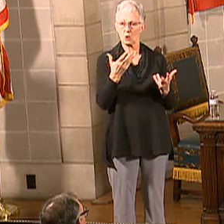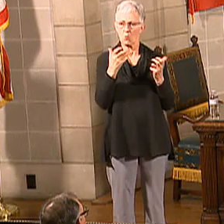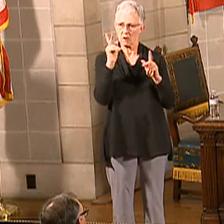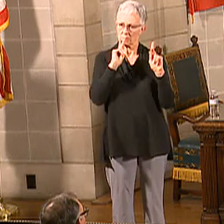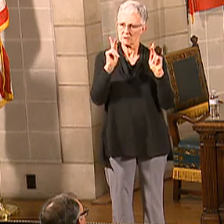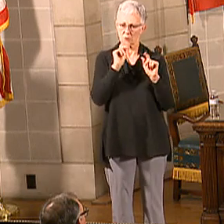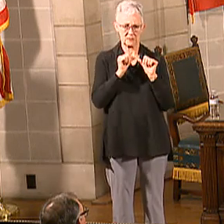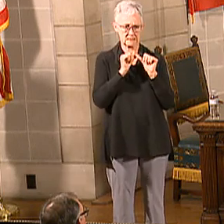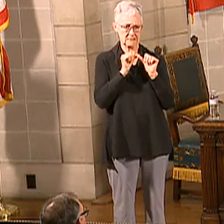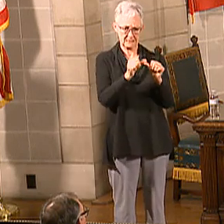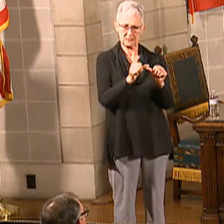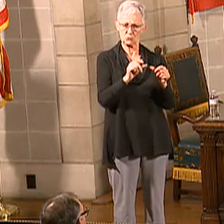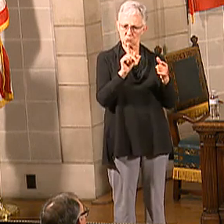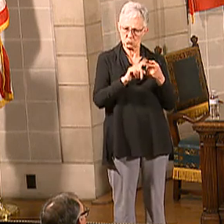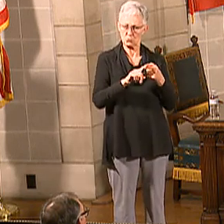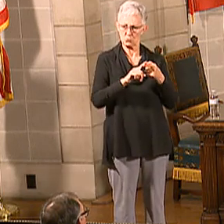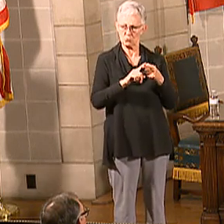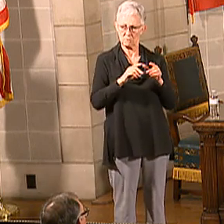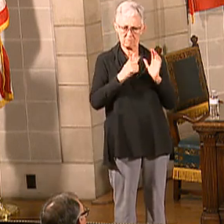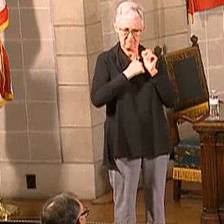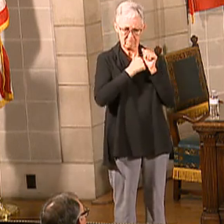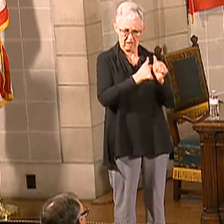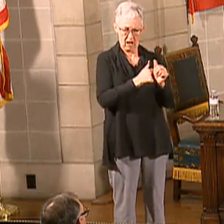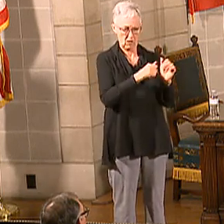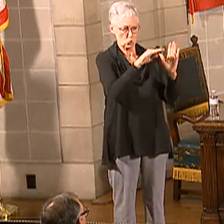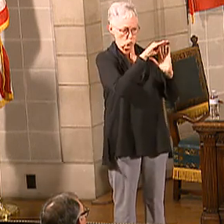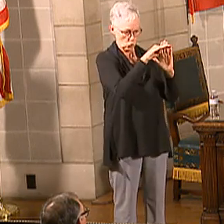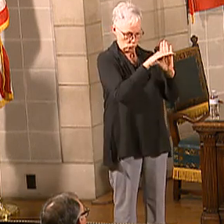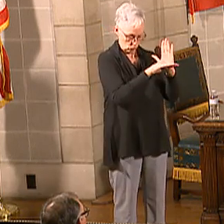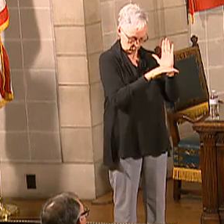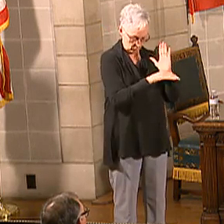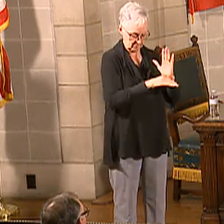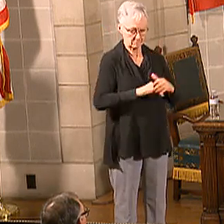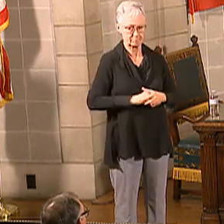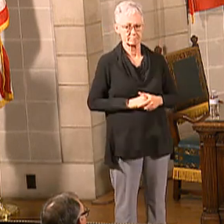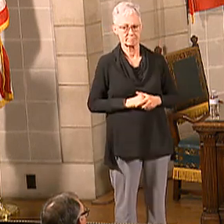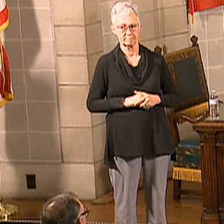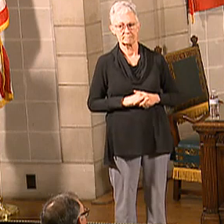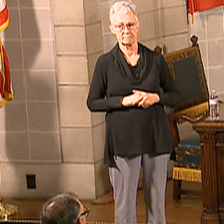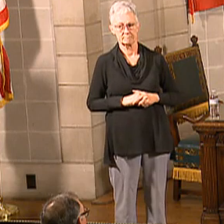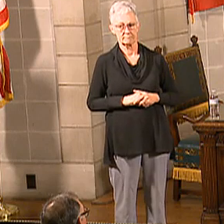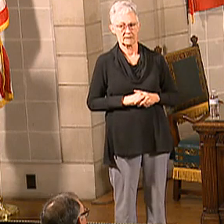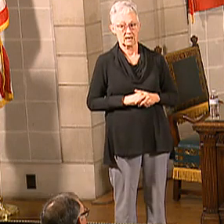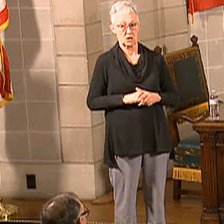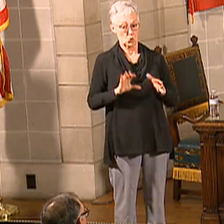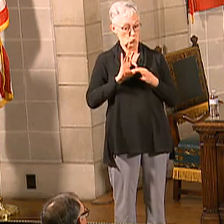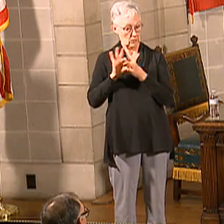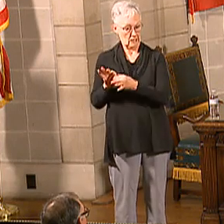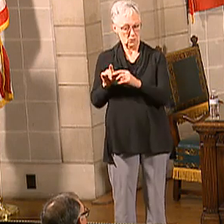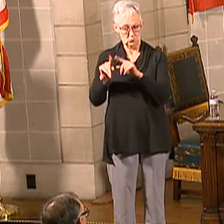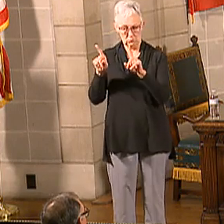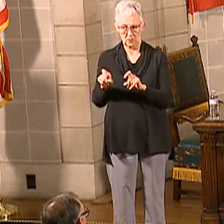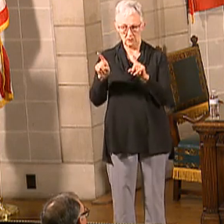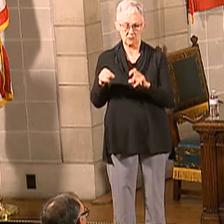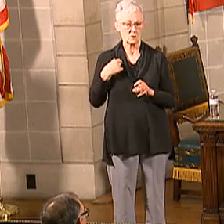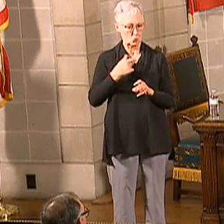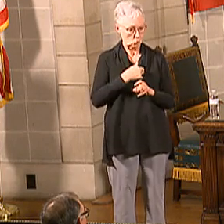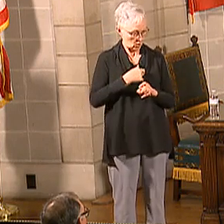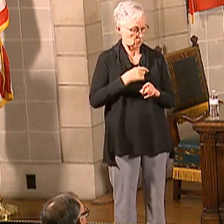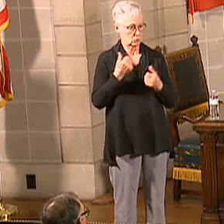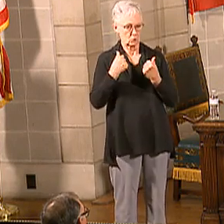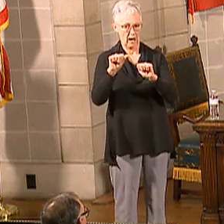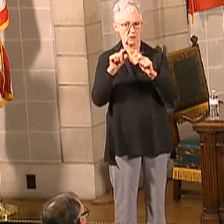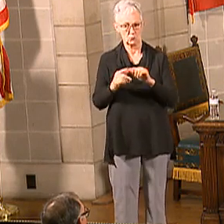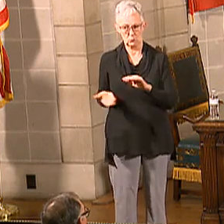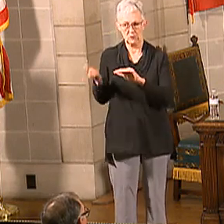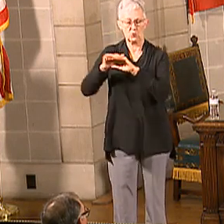work on testing. We're going to continue to look for how we can expand that testing. In fact, we're expanding it already to be able to not only include people, for example, that are at the